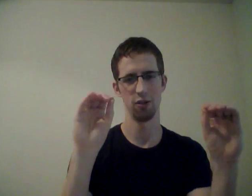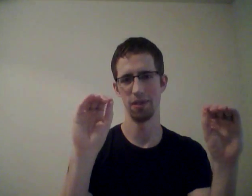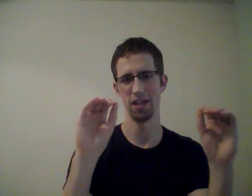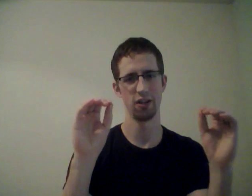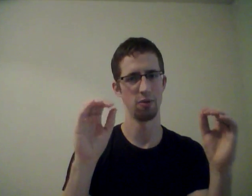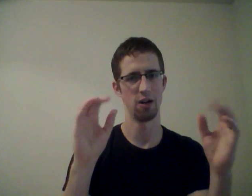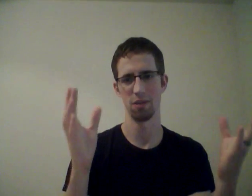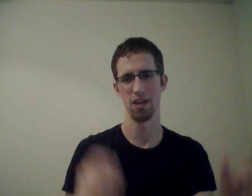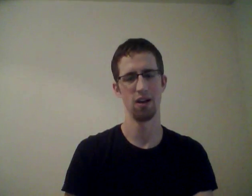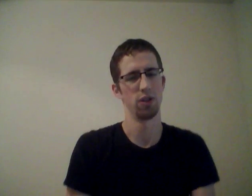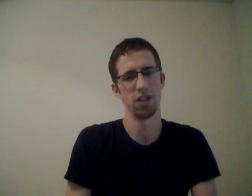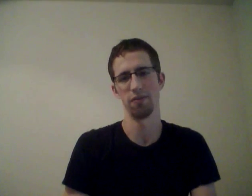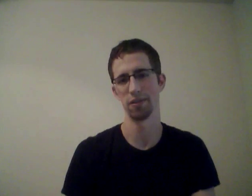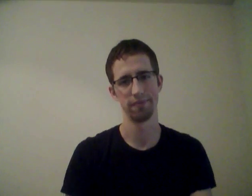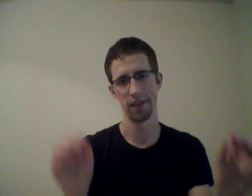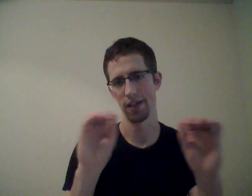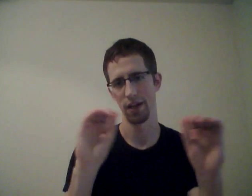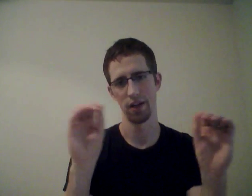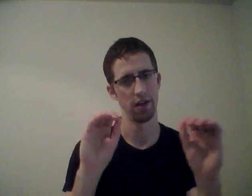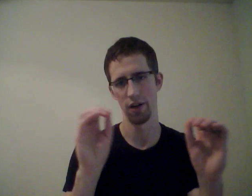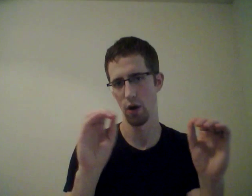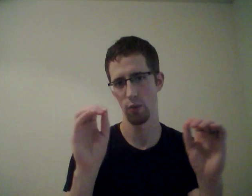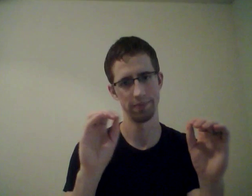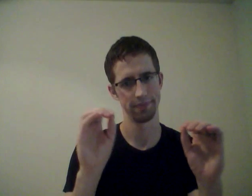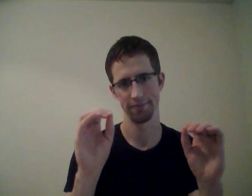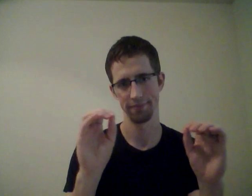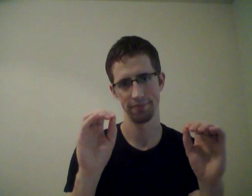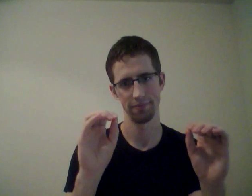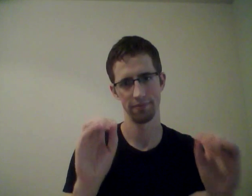bit in, your palms can be out, whichever. No.